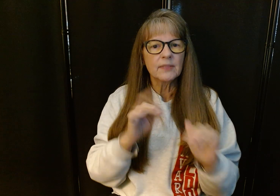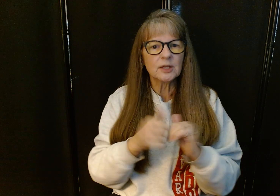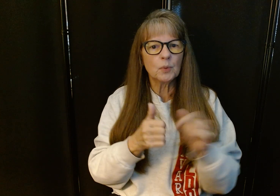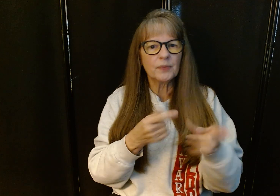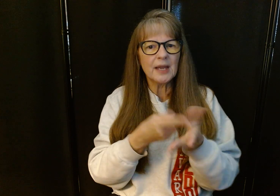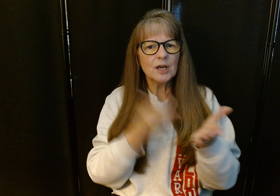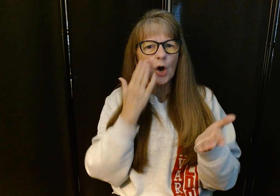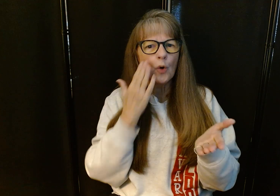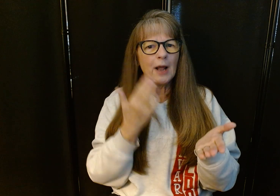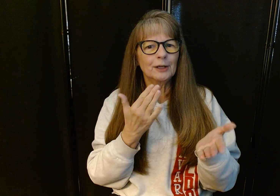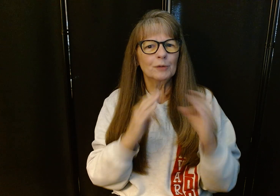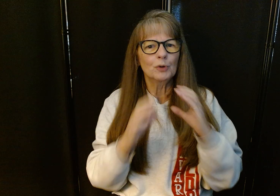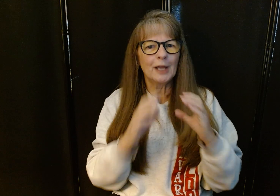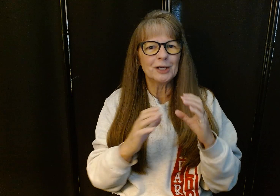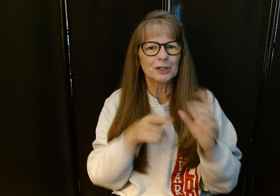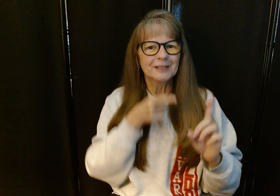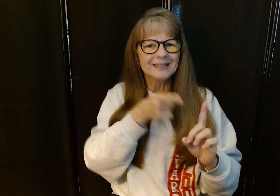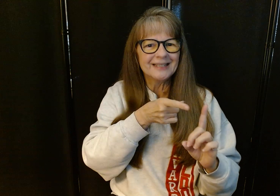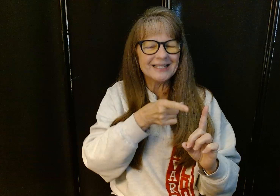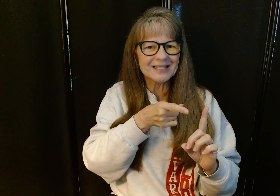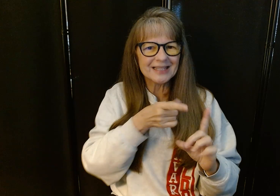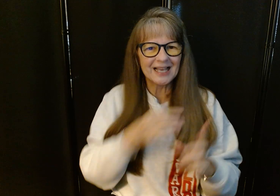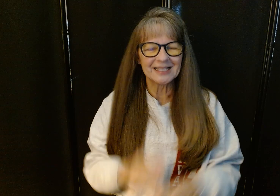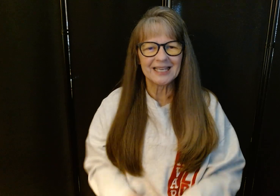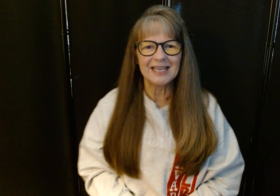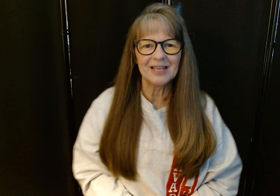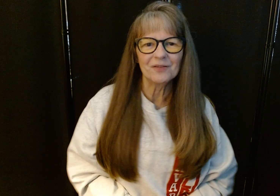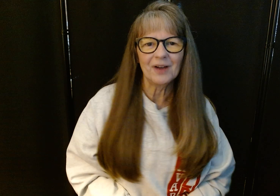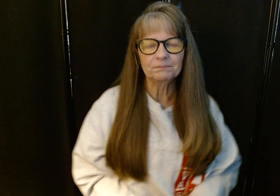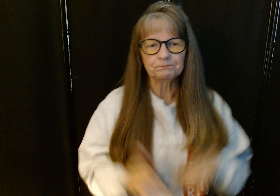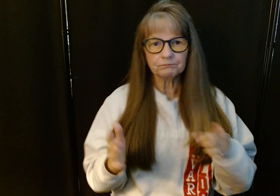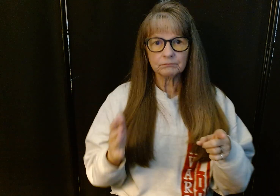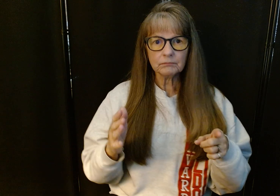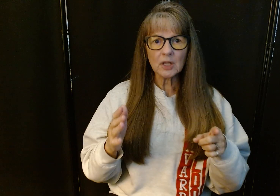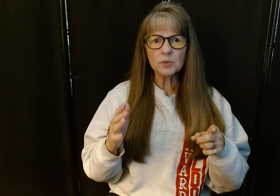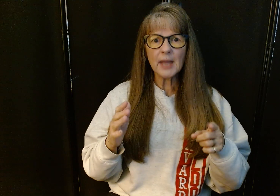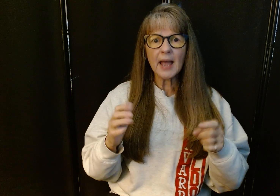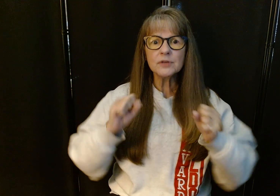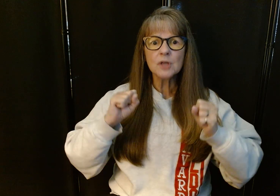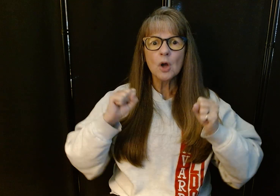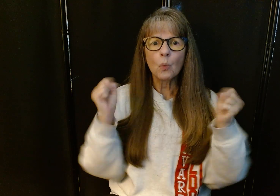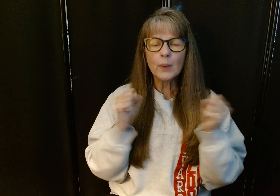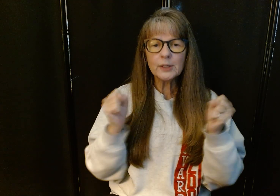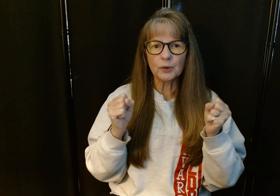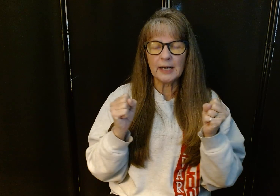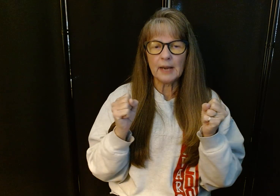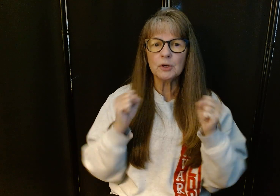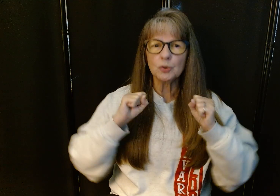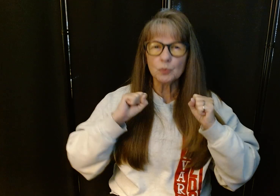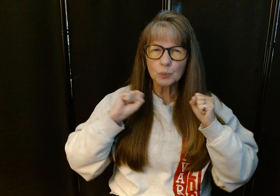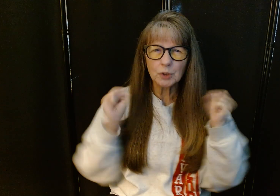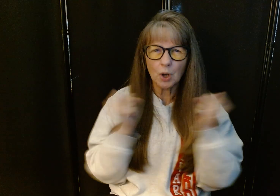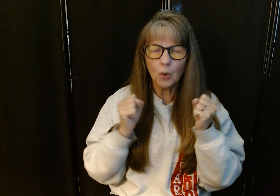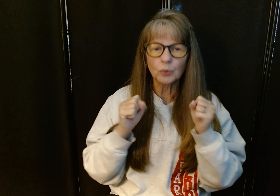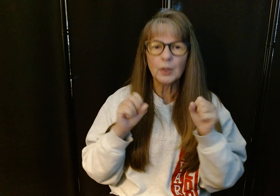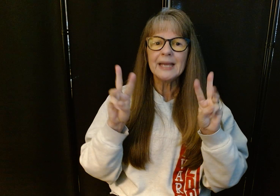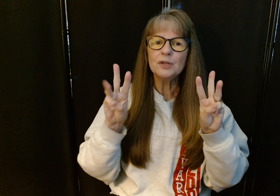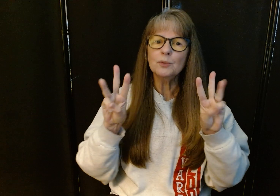what they know, and communication that's the key, right? So we had this winter, and I'm going to do cold. You could